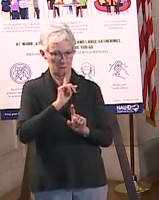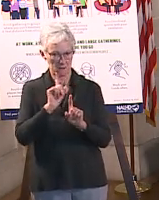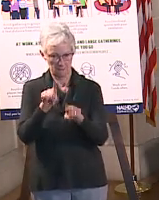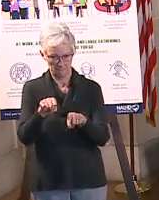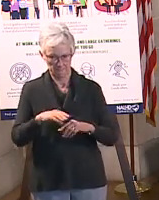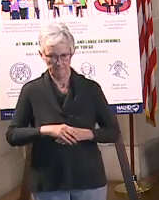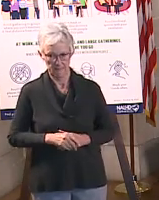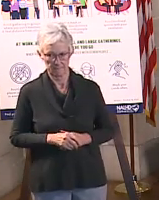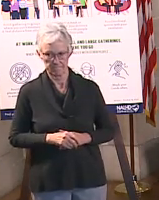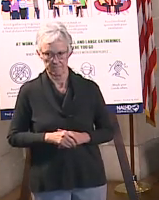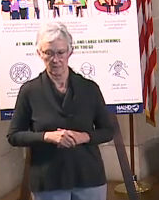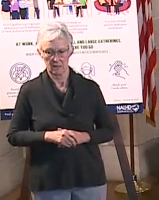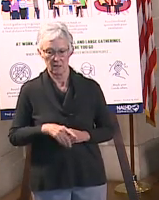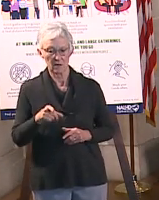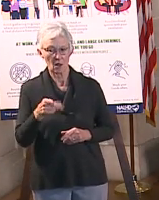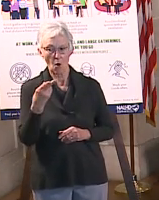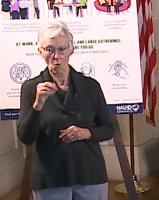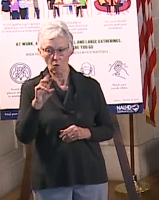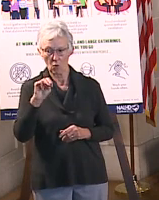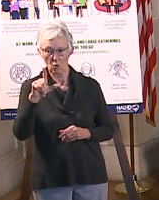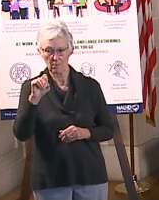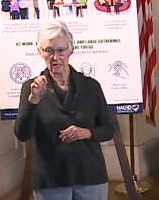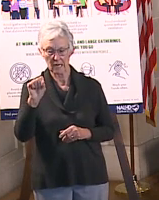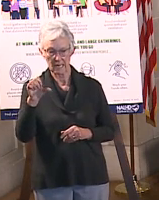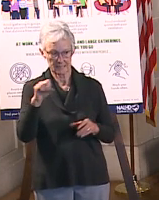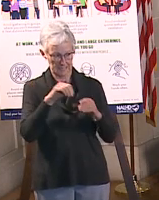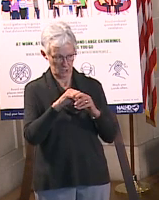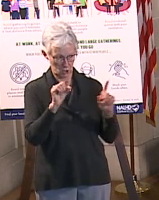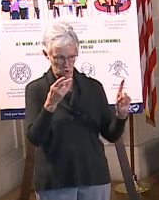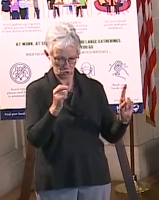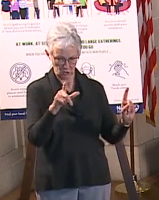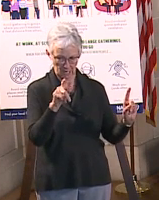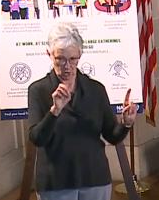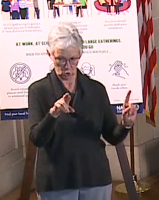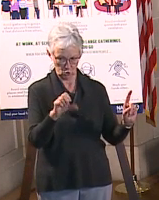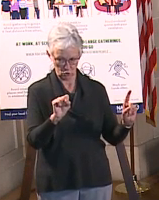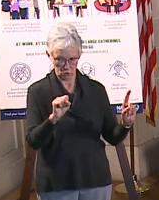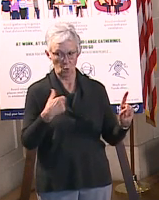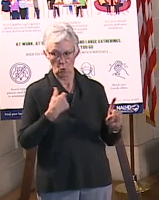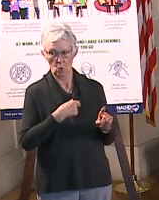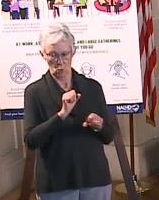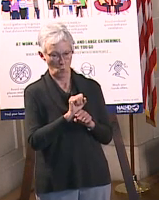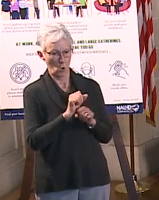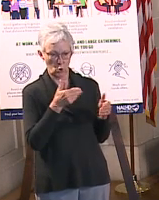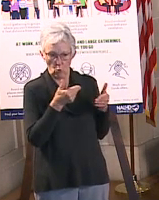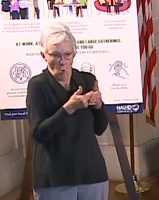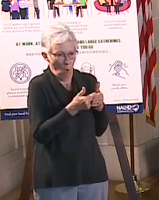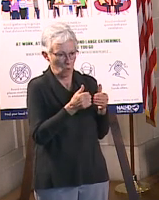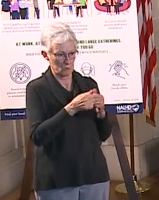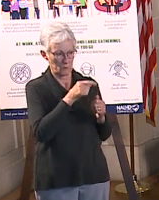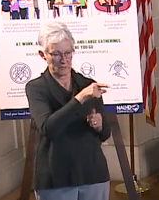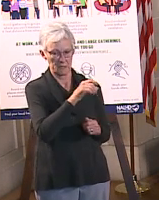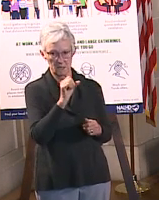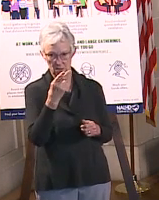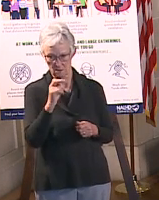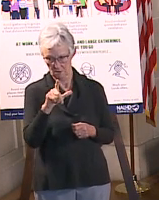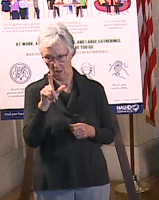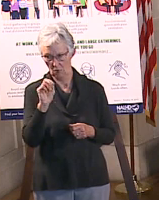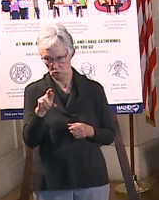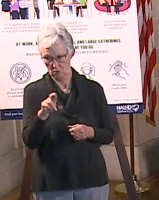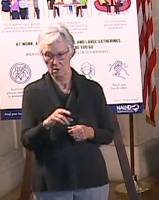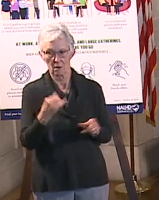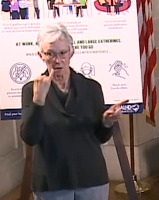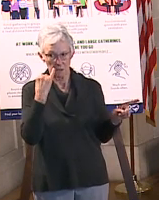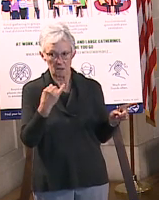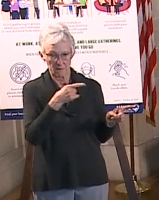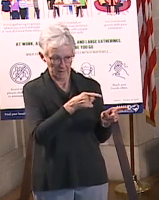So for those homeless populations, within the shelters at least, we work very closely with them to, if they